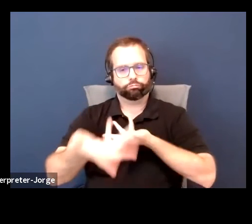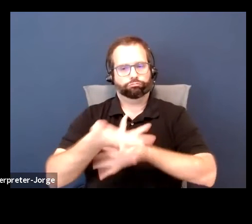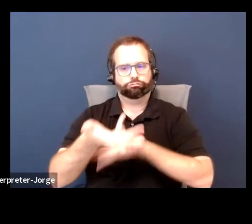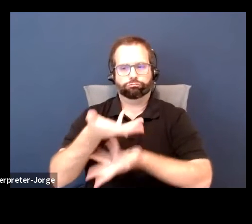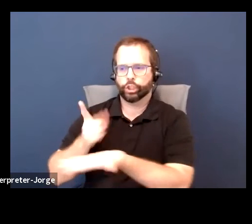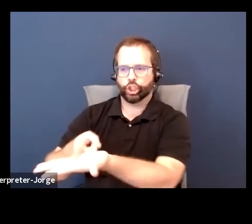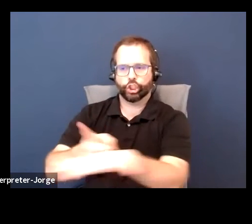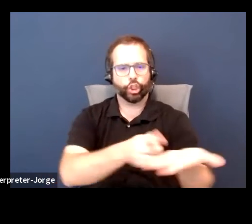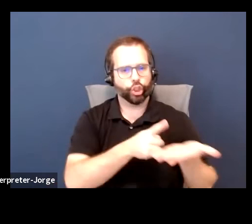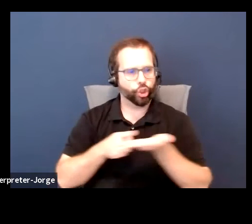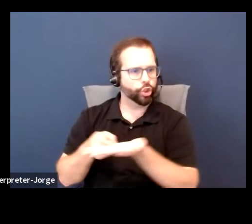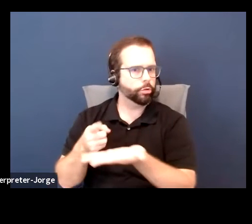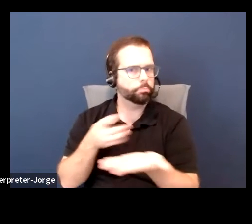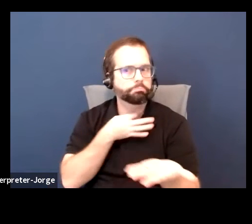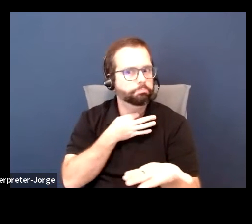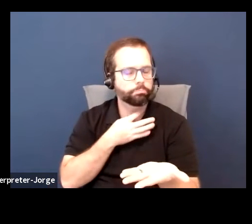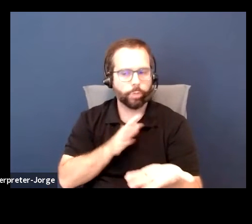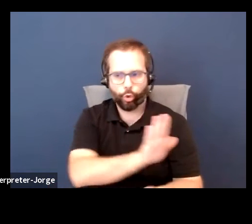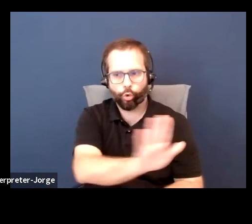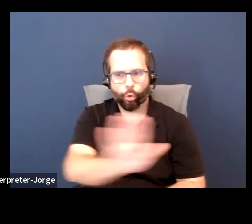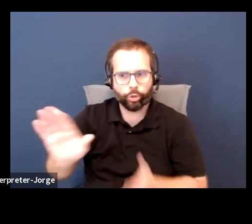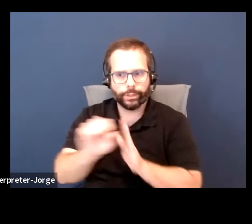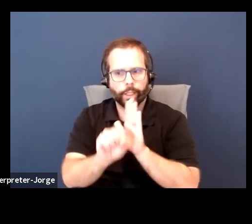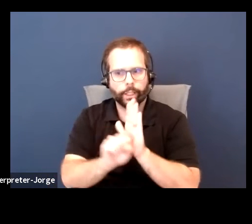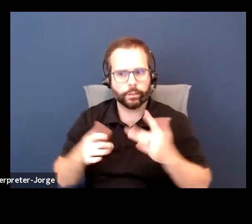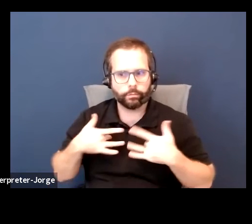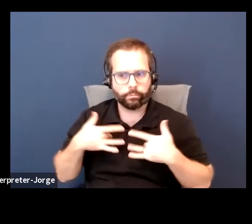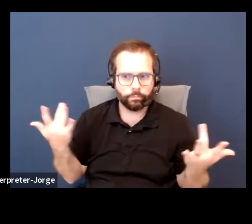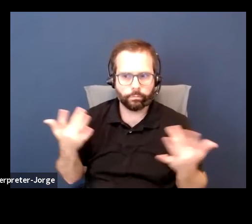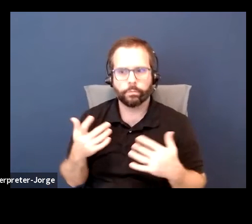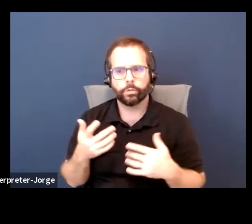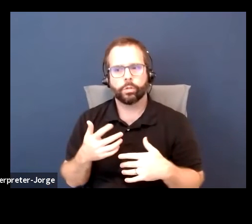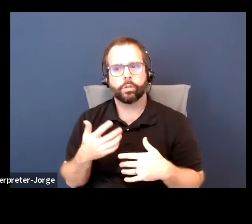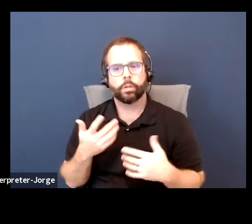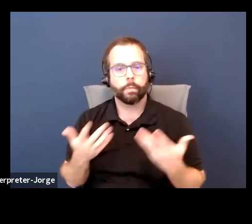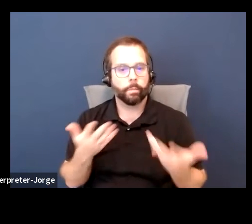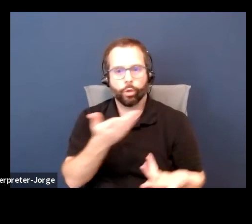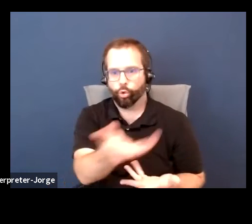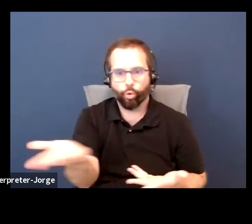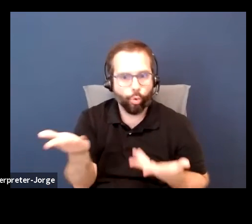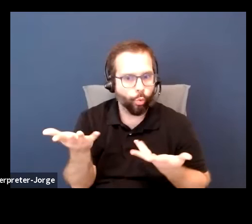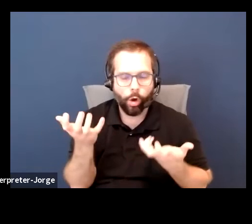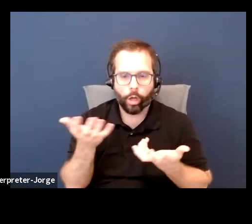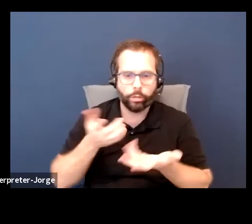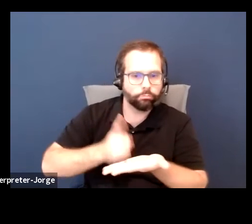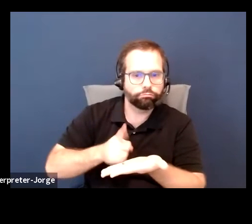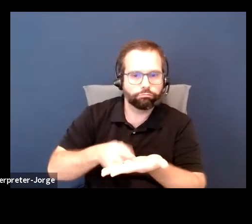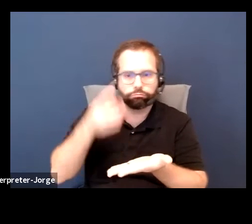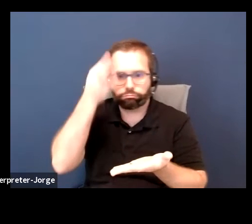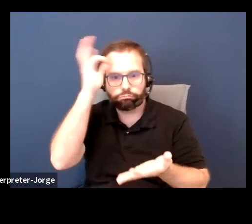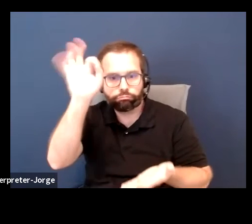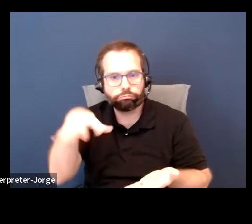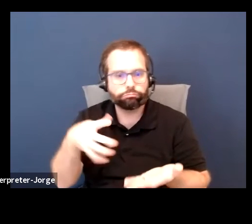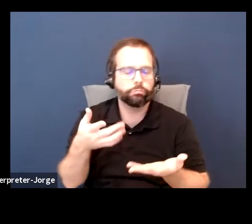state that that you might want to discuss, opportunities that you